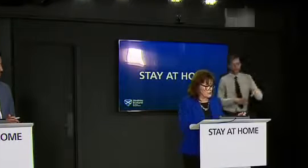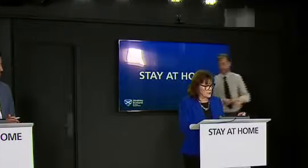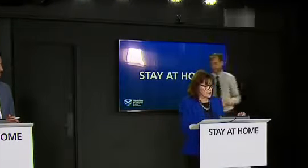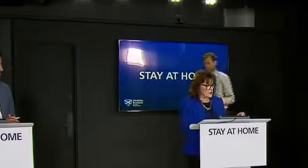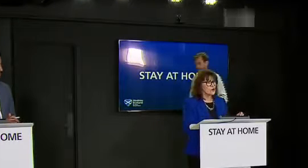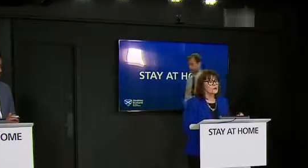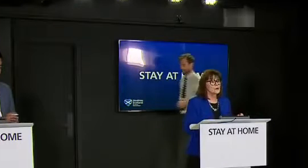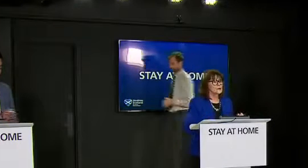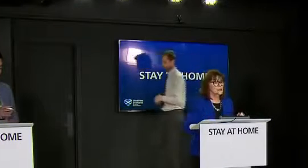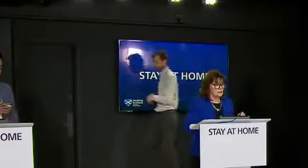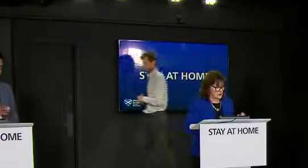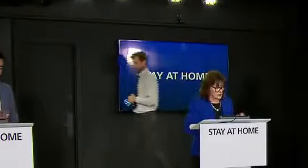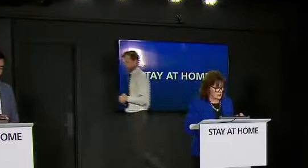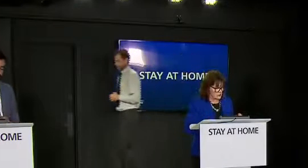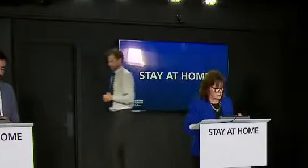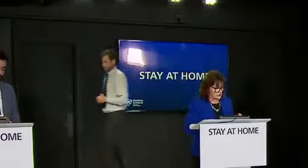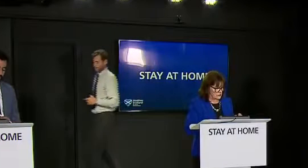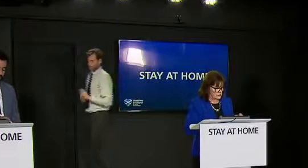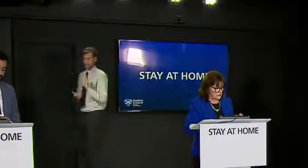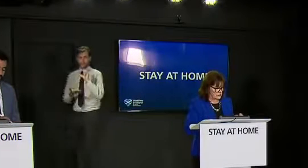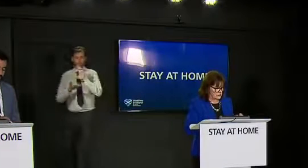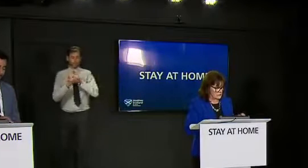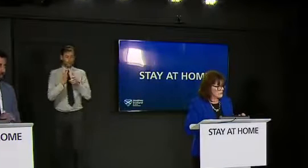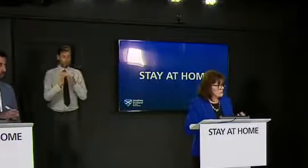now Chris McCall from the Daily Record.